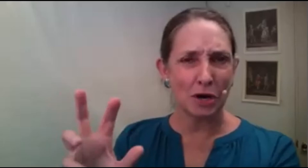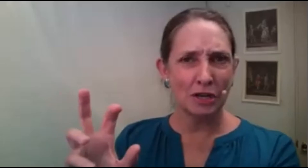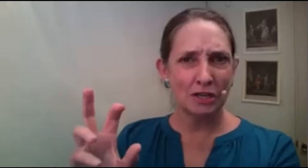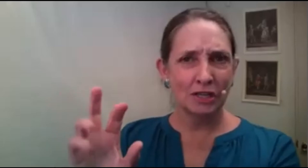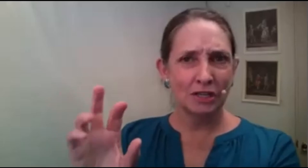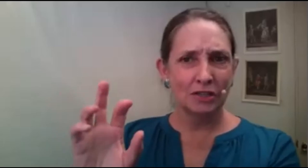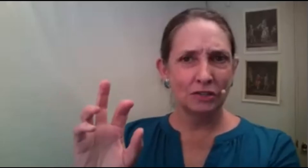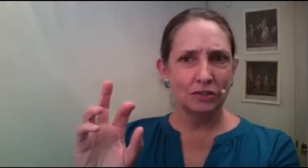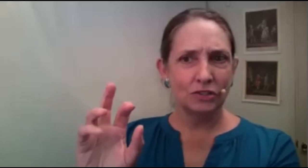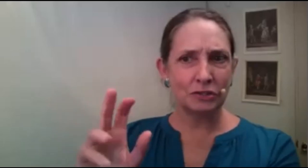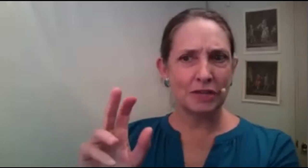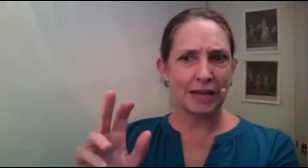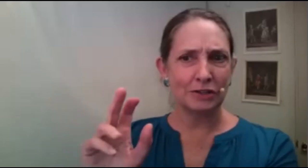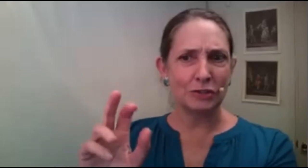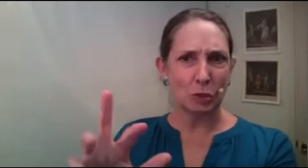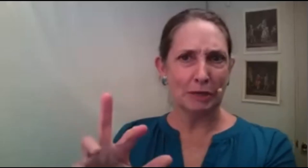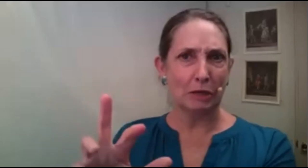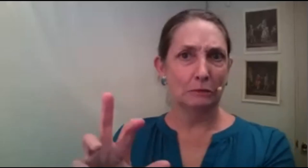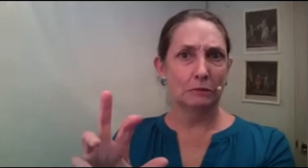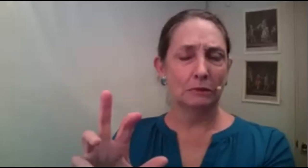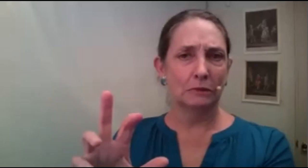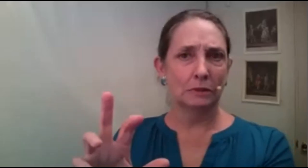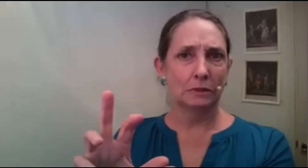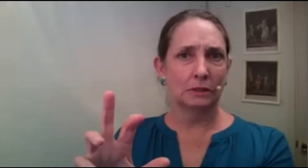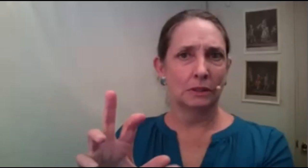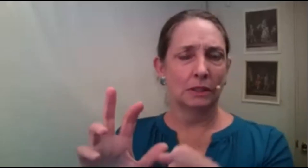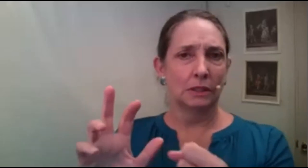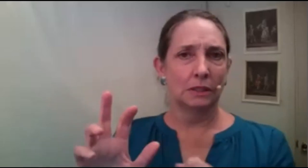power to that doorbell.